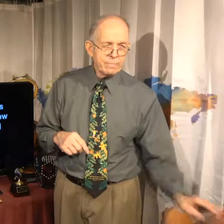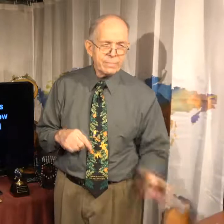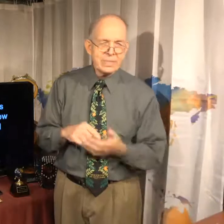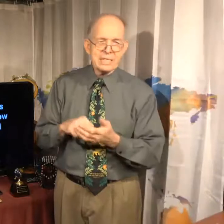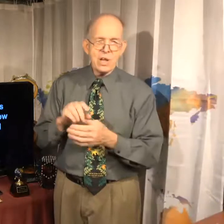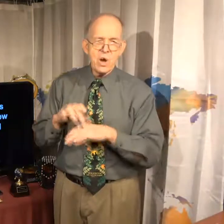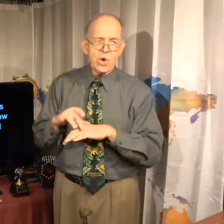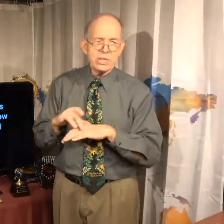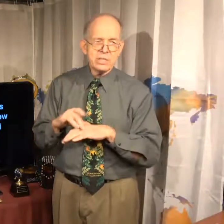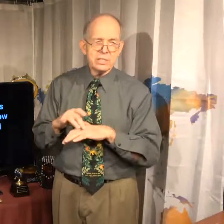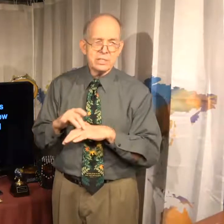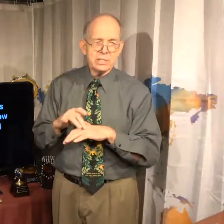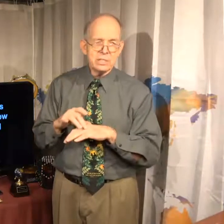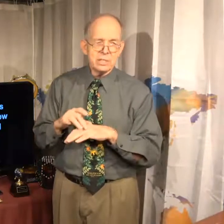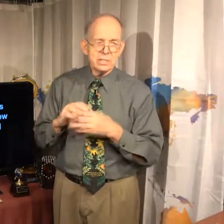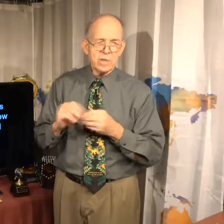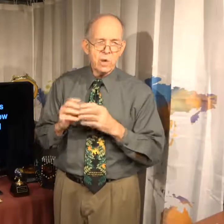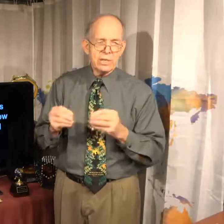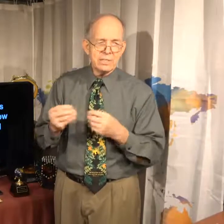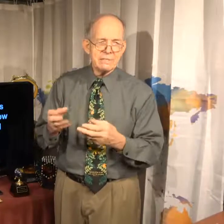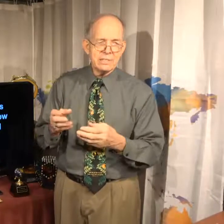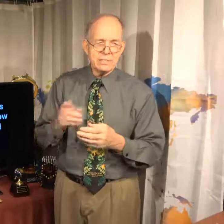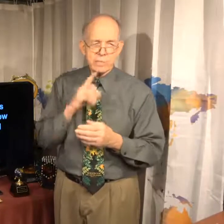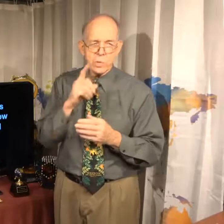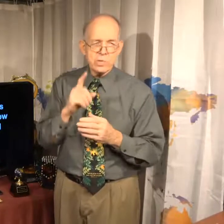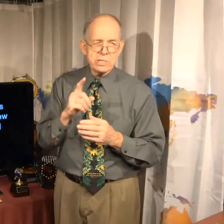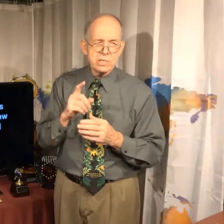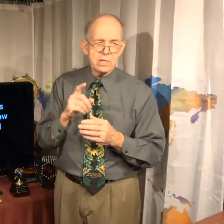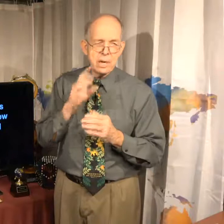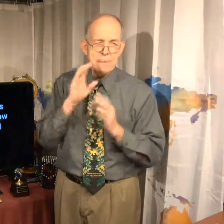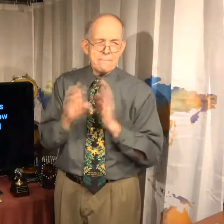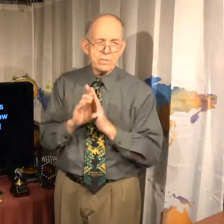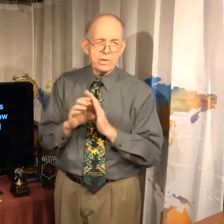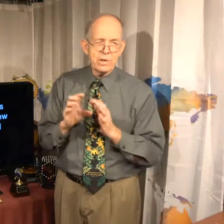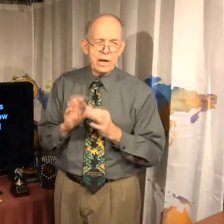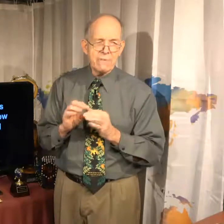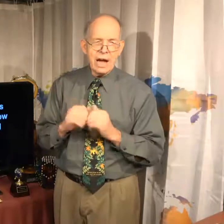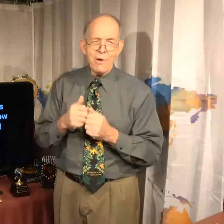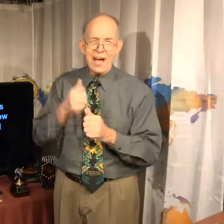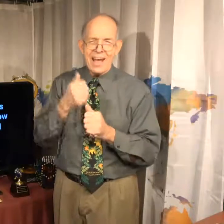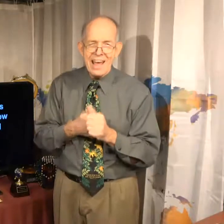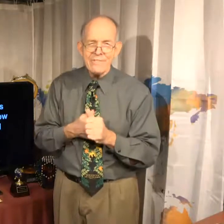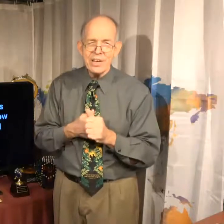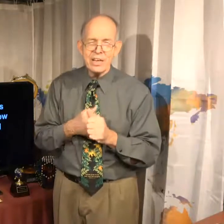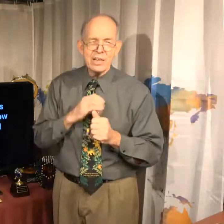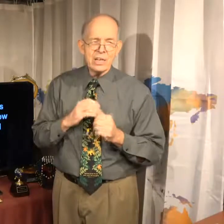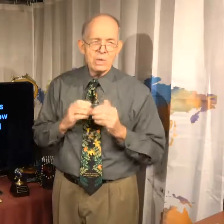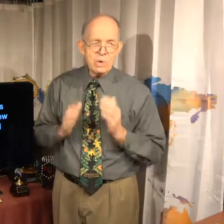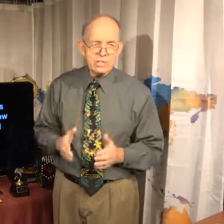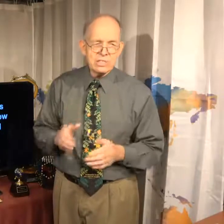needs. This holding joy is given to tourists, picture of our every Christian